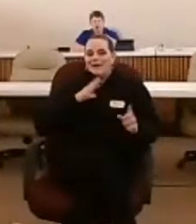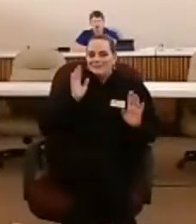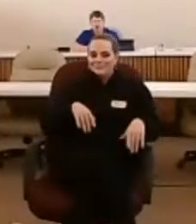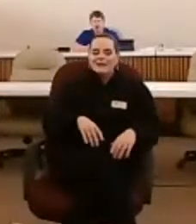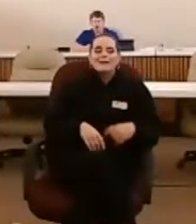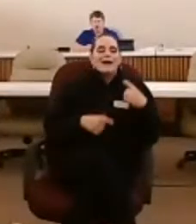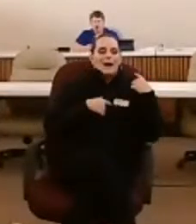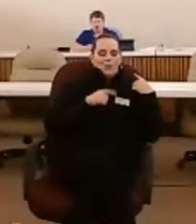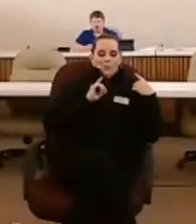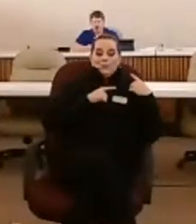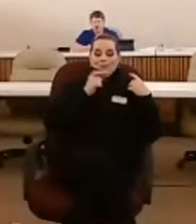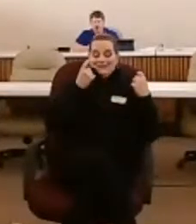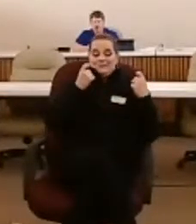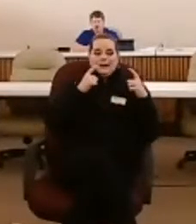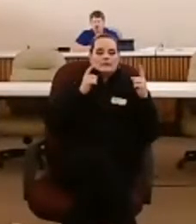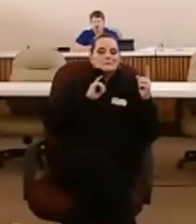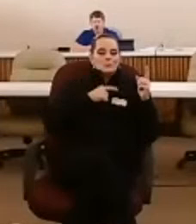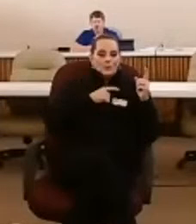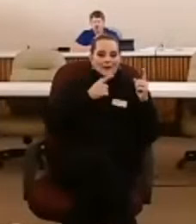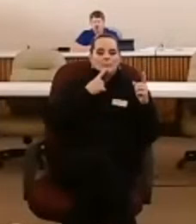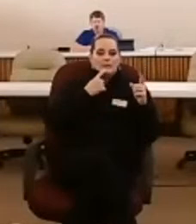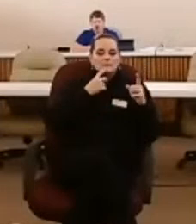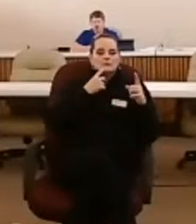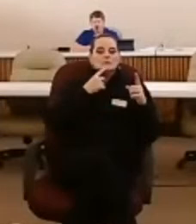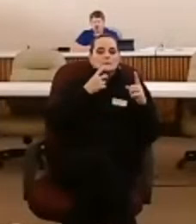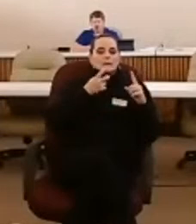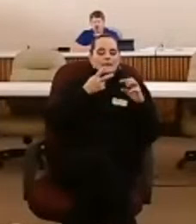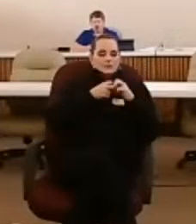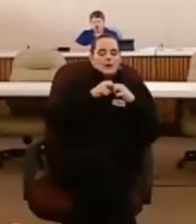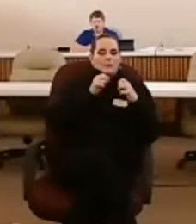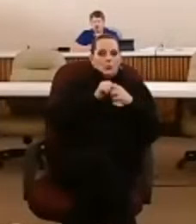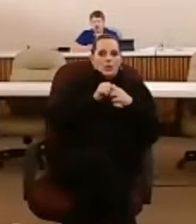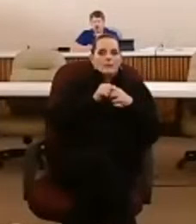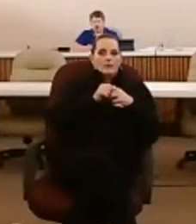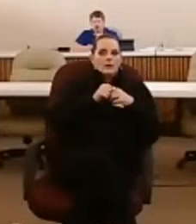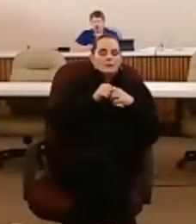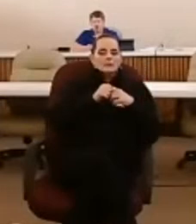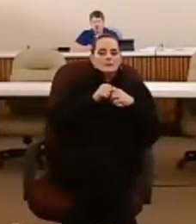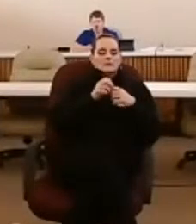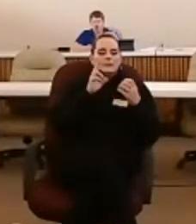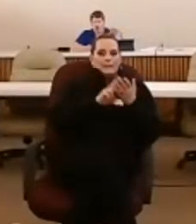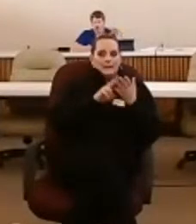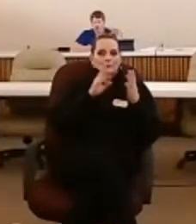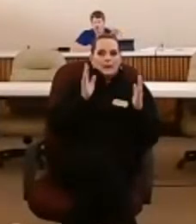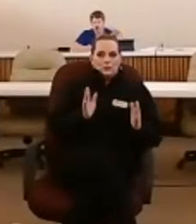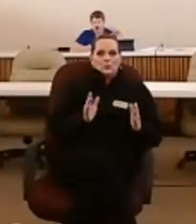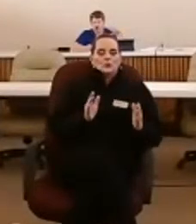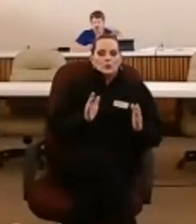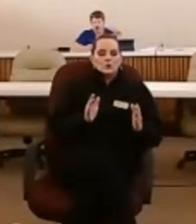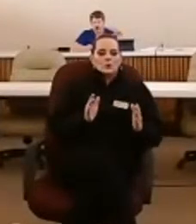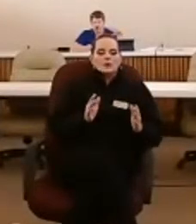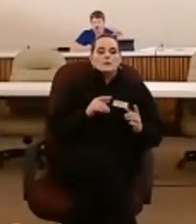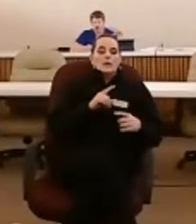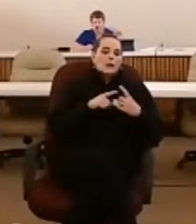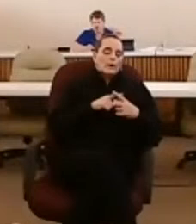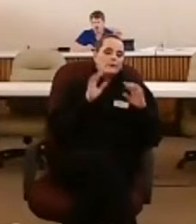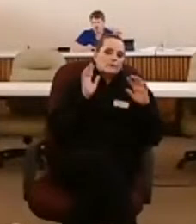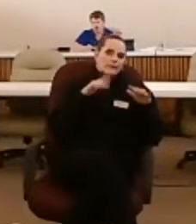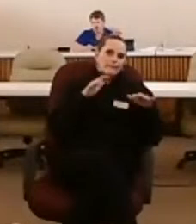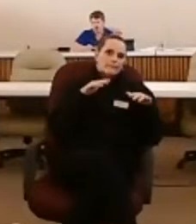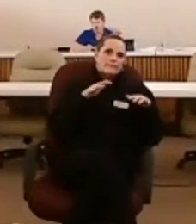want to understand this because we have been having some problems with our contractor. And, when it rained